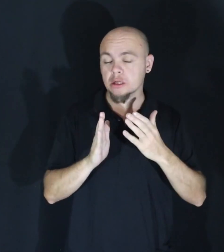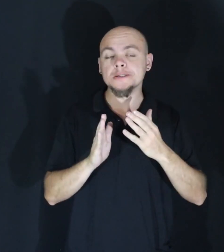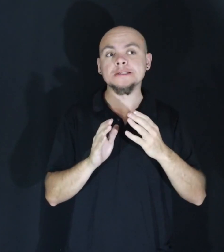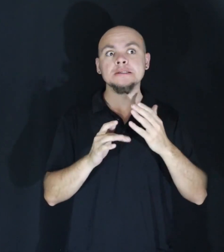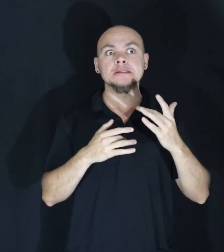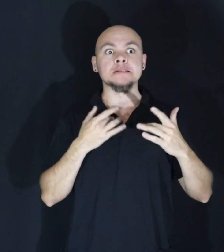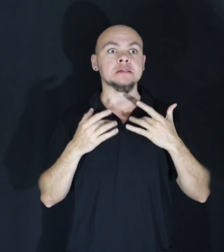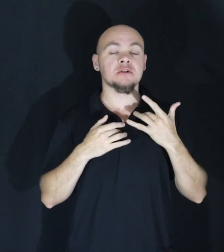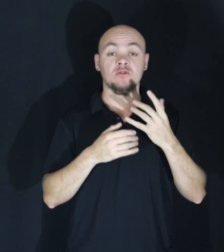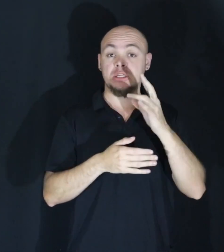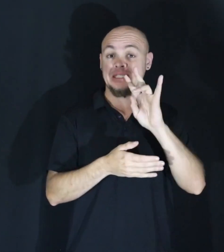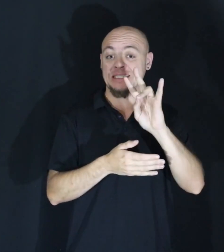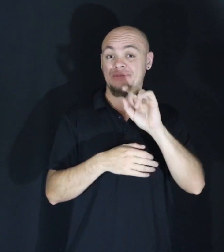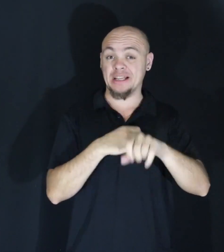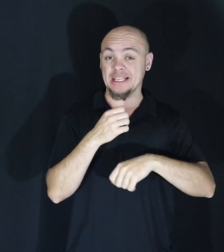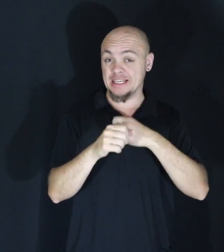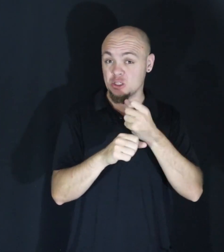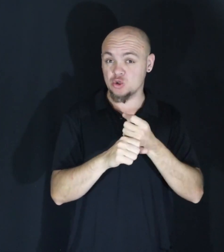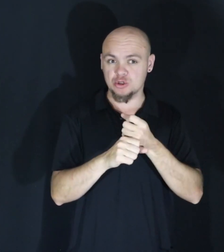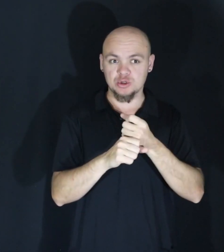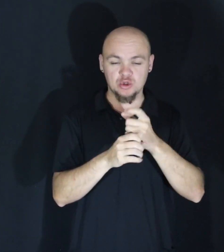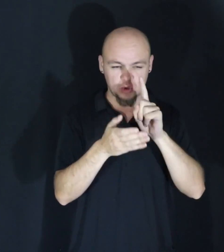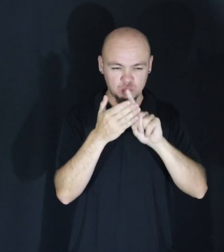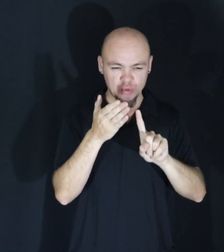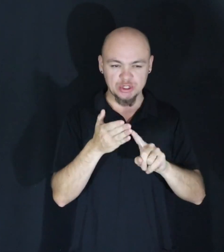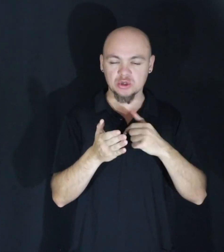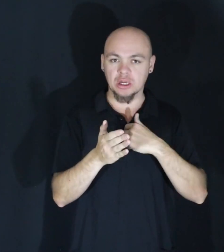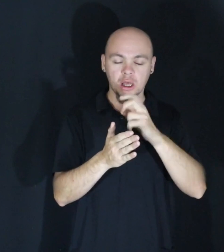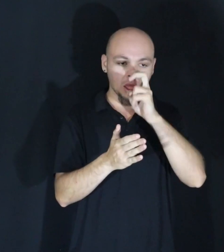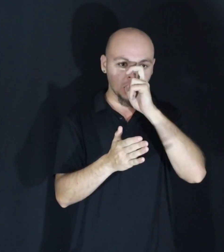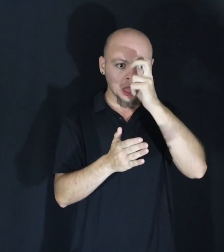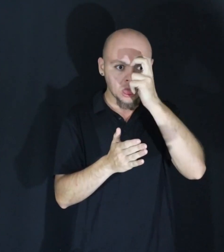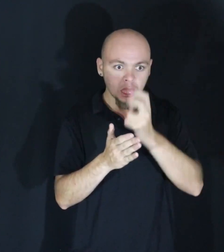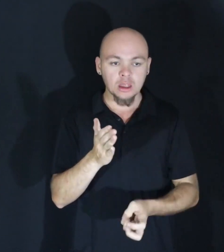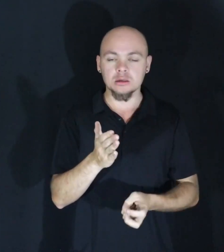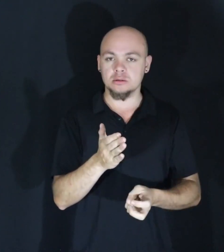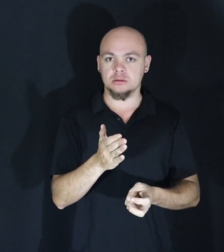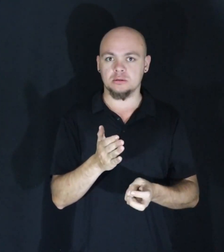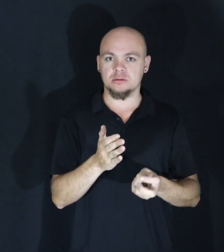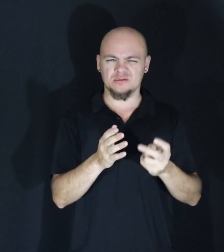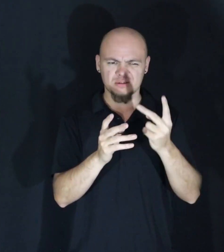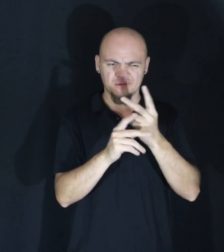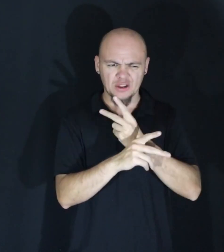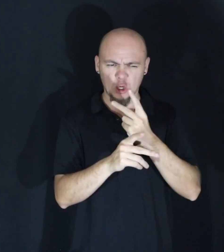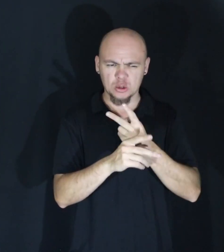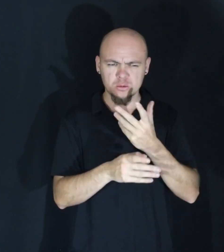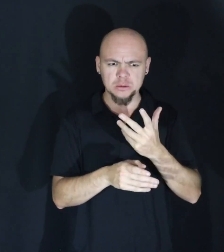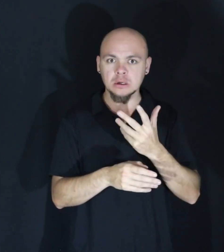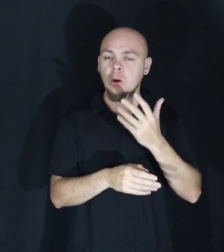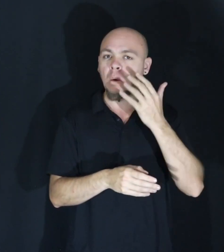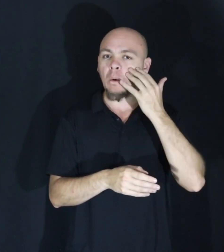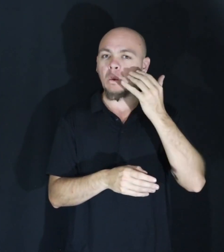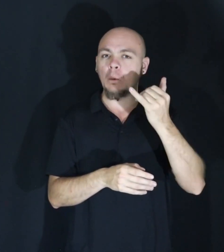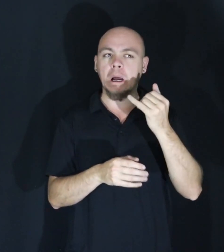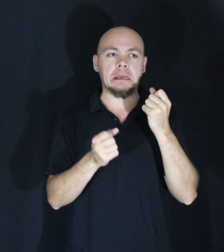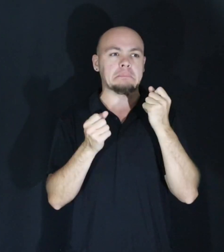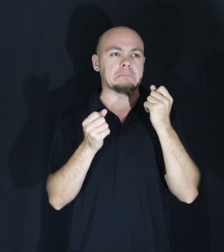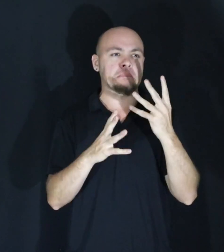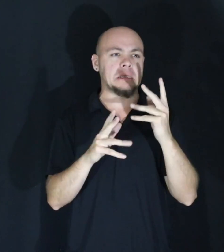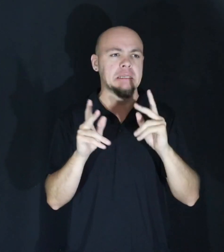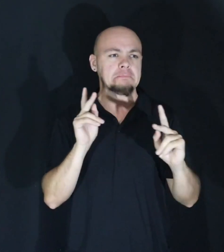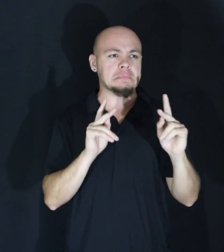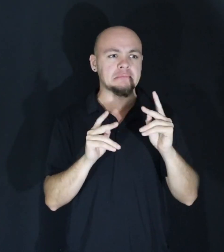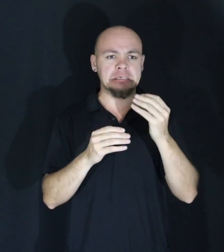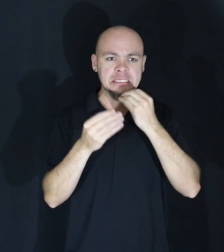next 7 years, I dove into the research. I wanted to discover, why do so many of